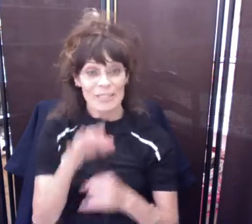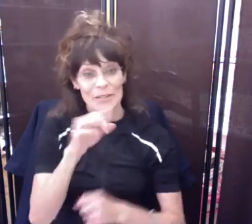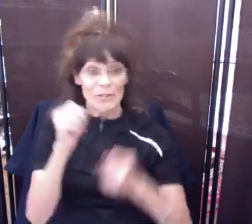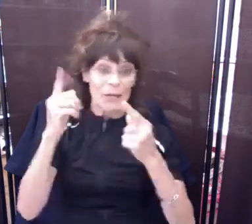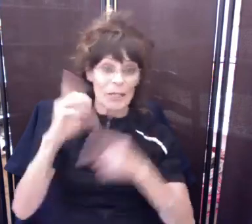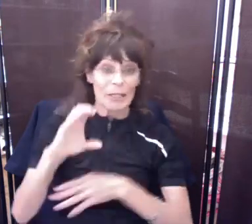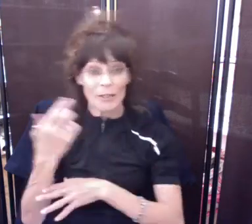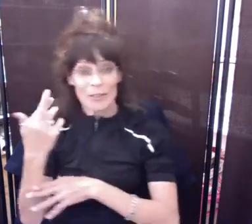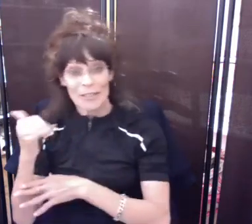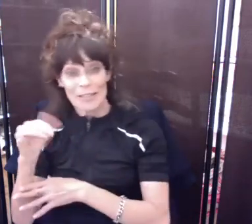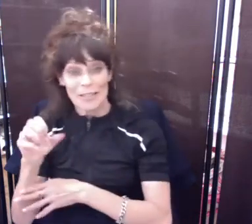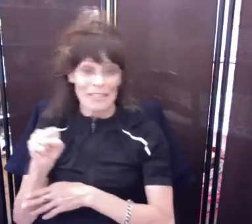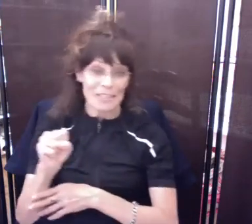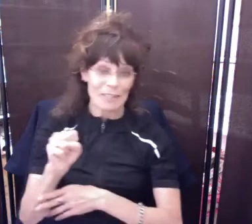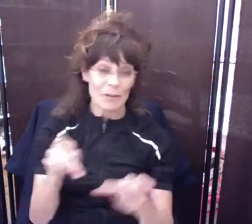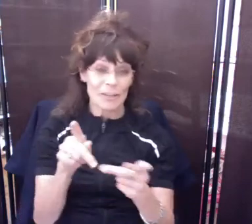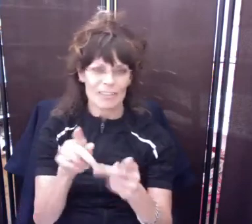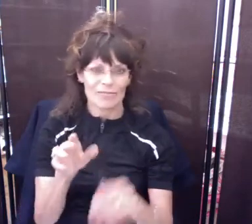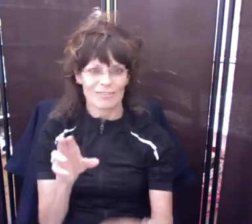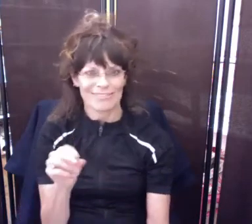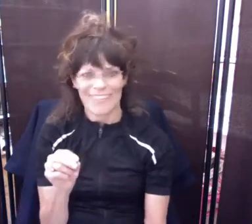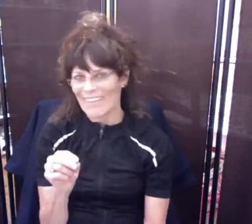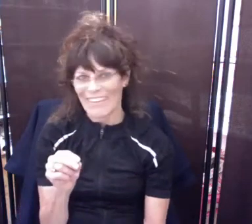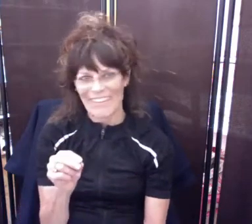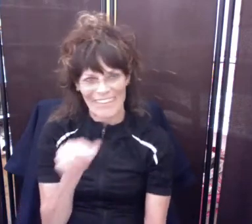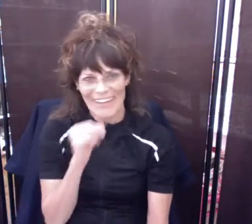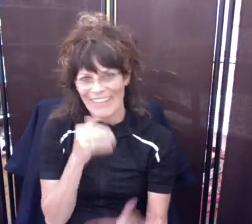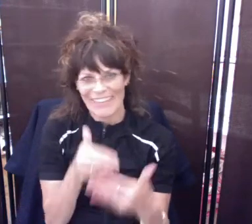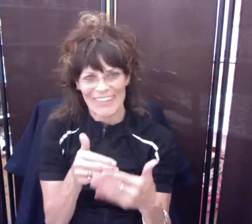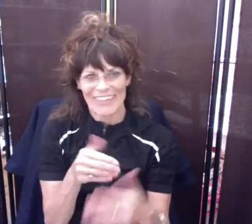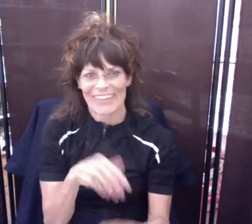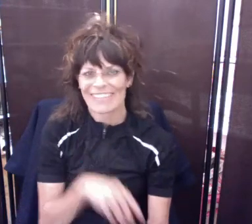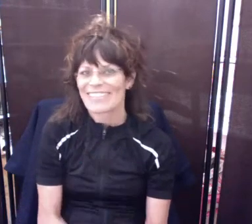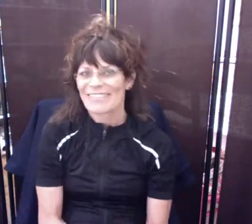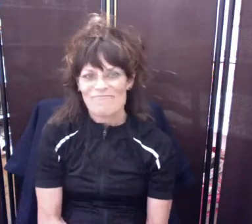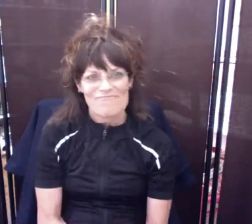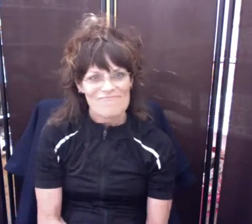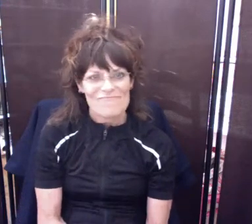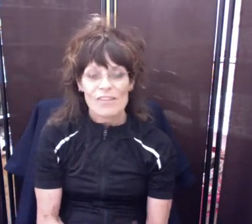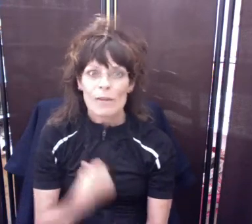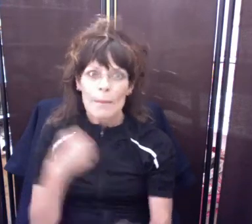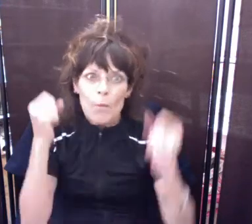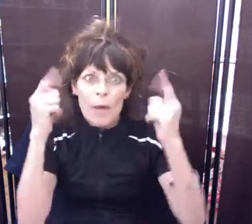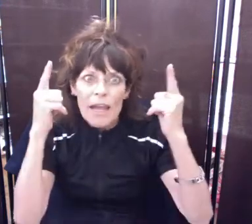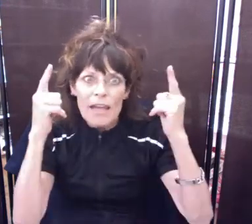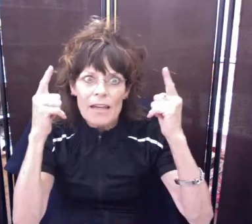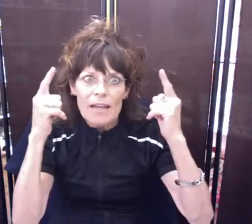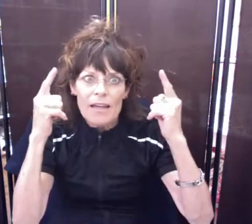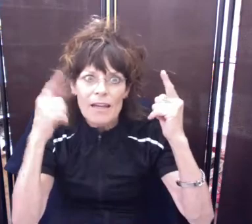perfect. No, that's not even close. But I'm awake now. You know what I mean? Like,